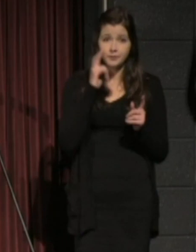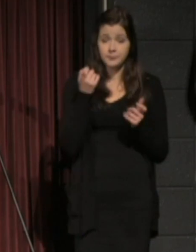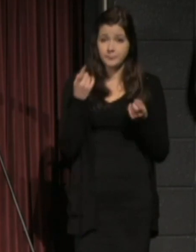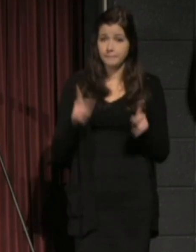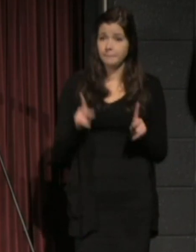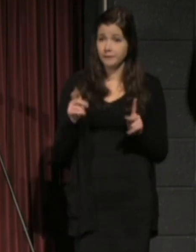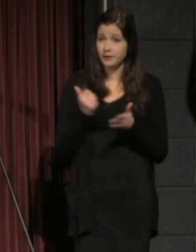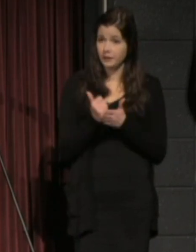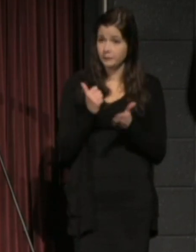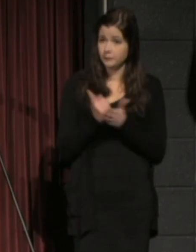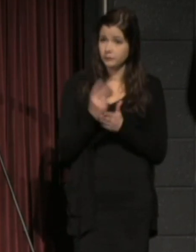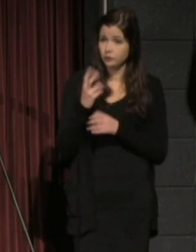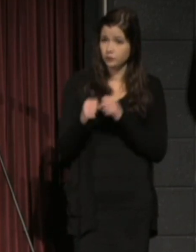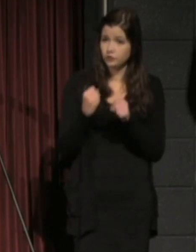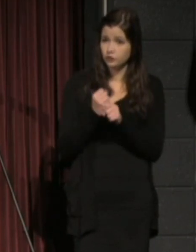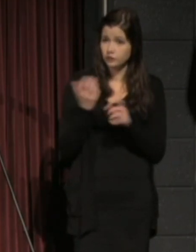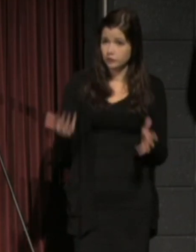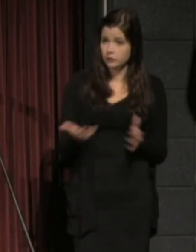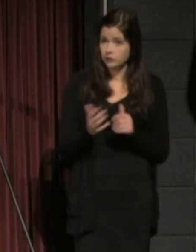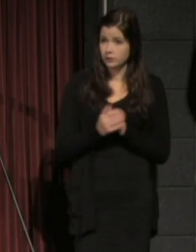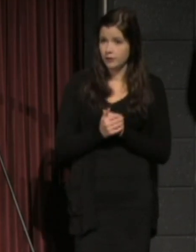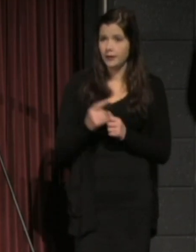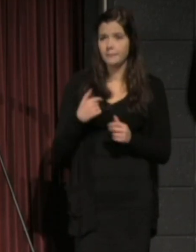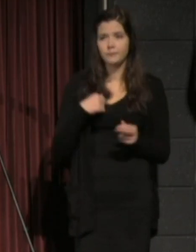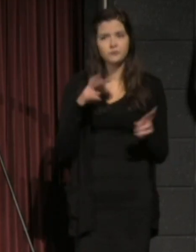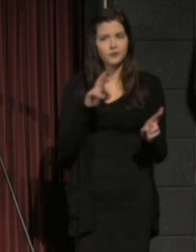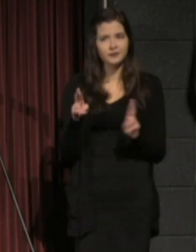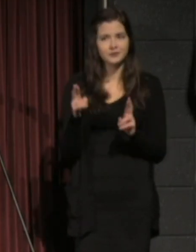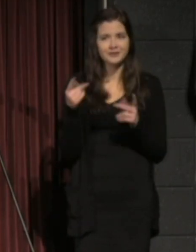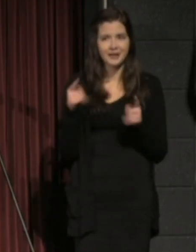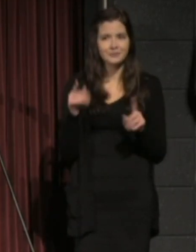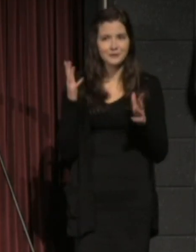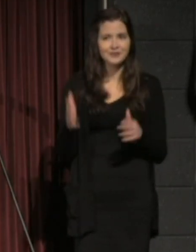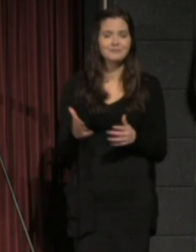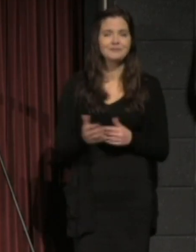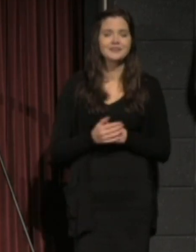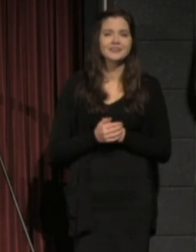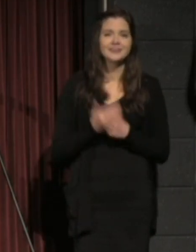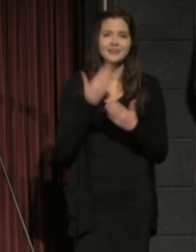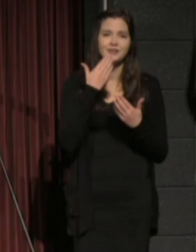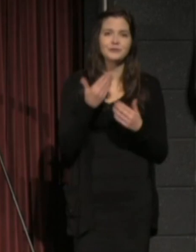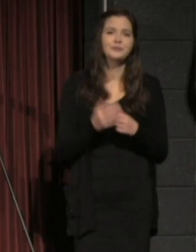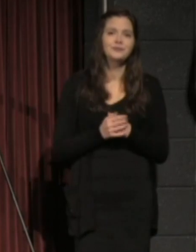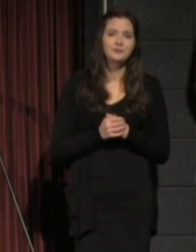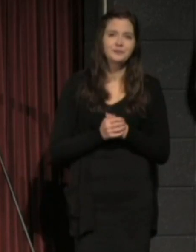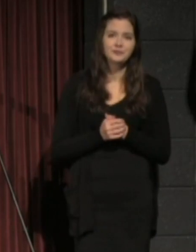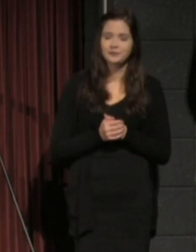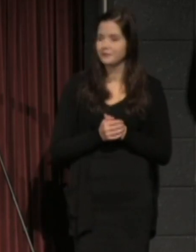that helped me through my 2 years here, I am ready for what is to come. Thank you.